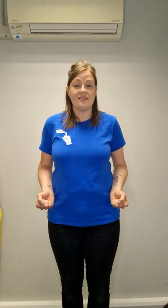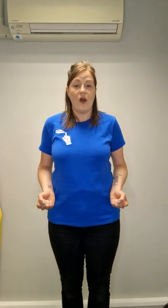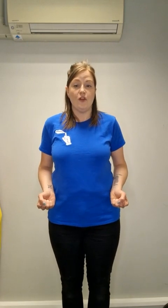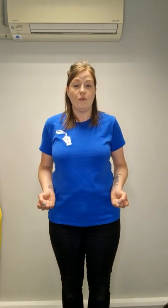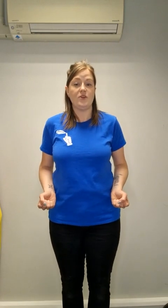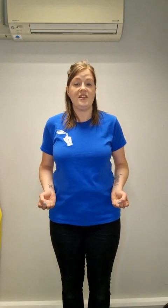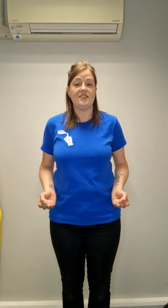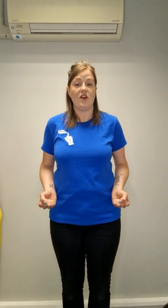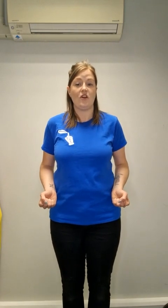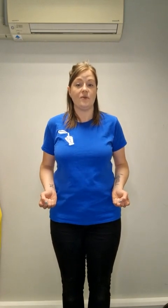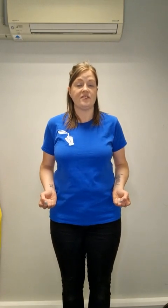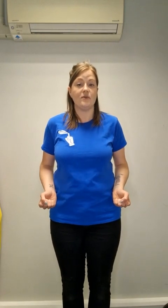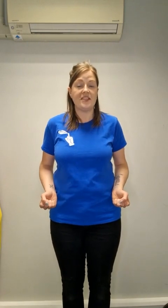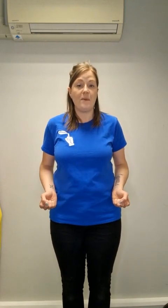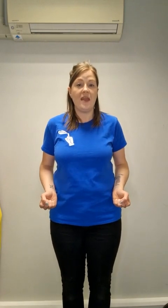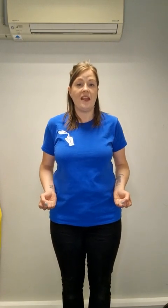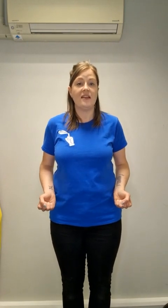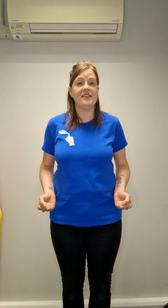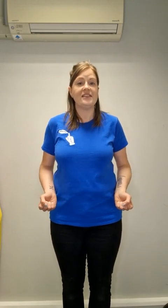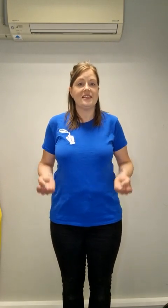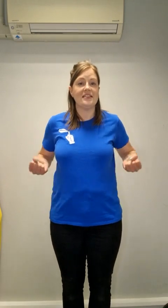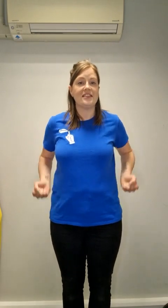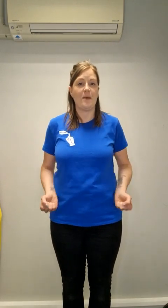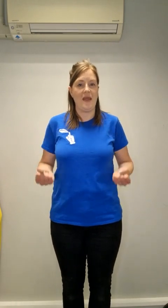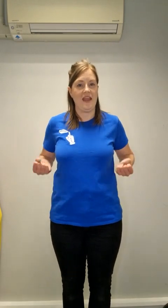side of body, circle as though skipping, skipping.